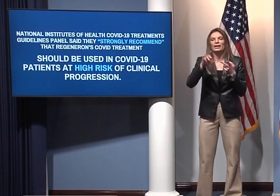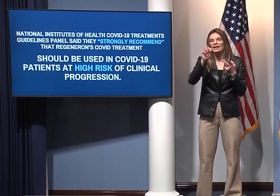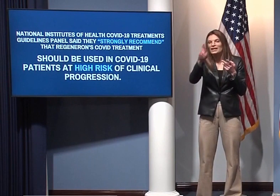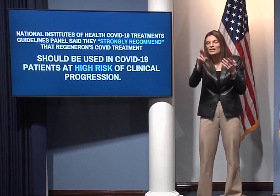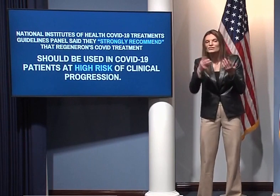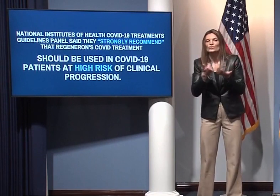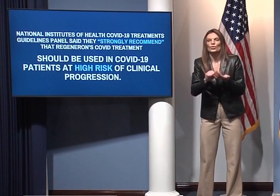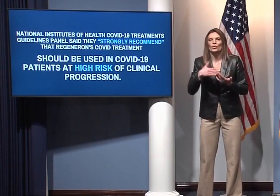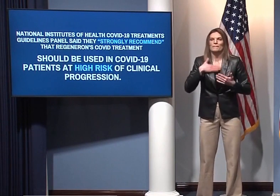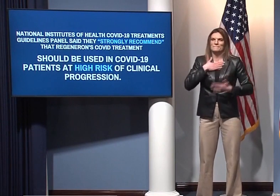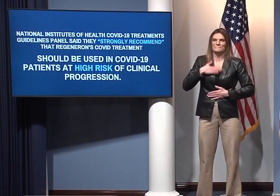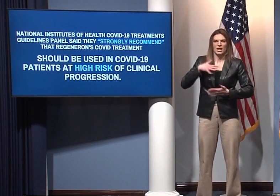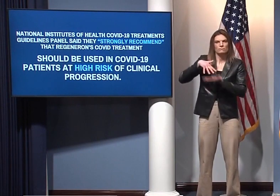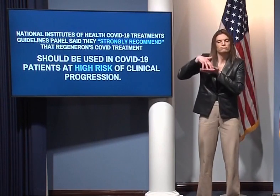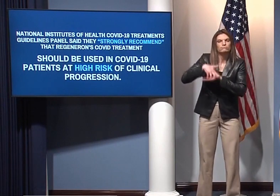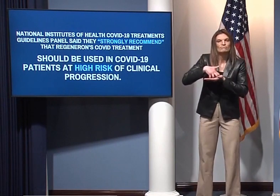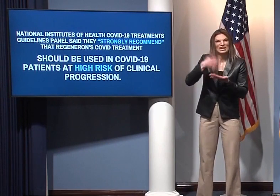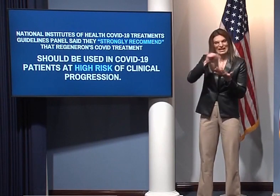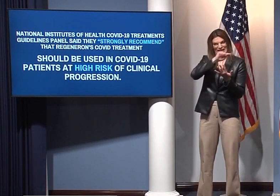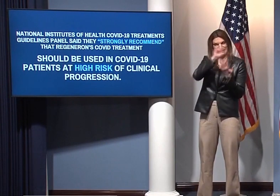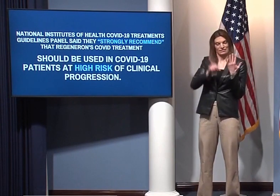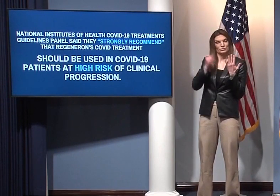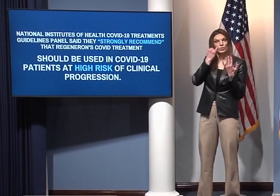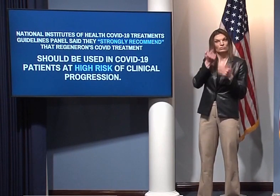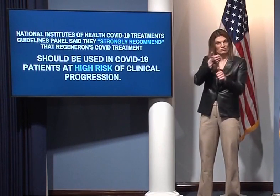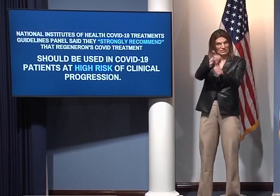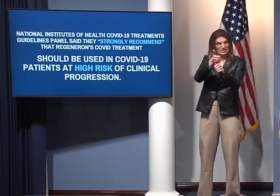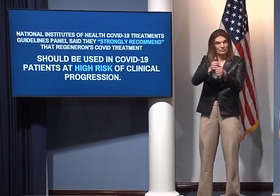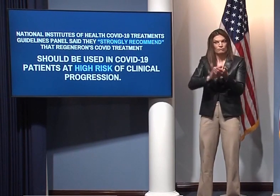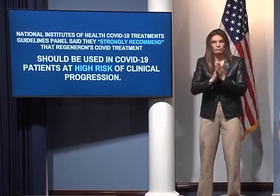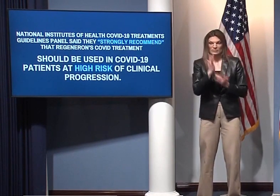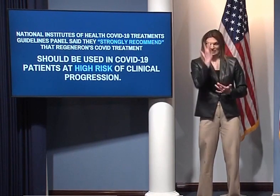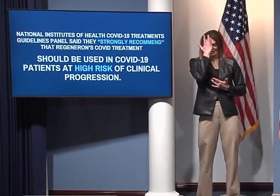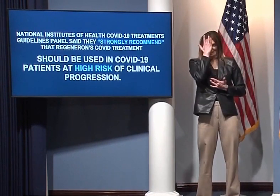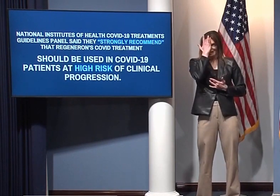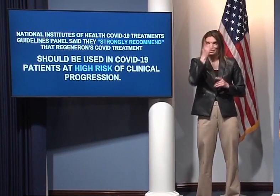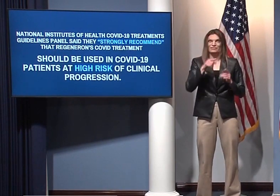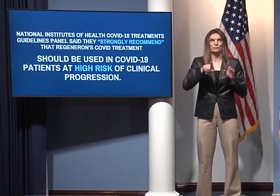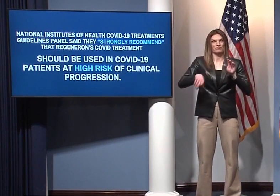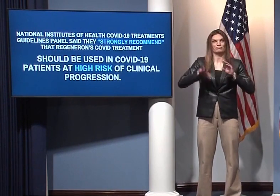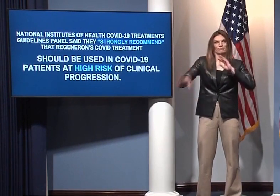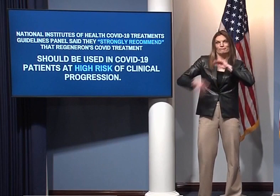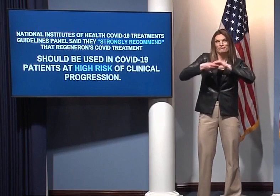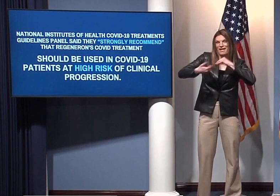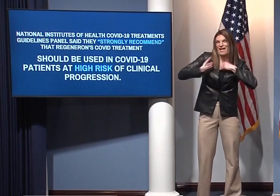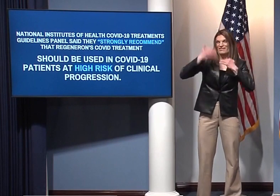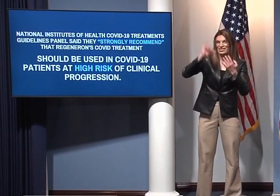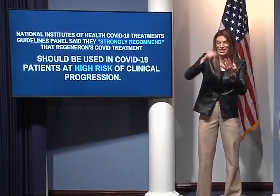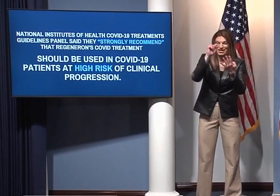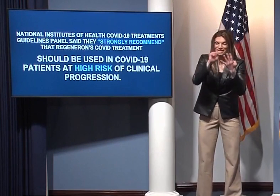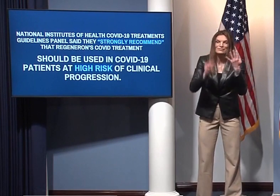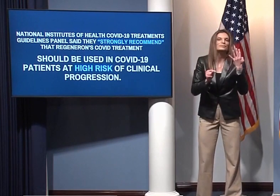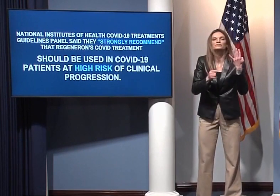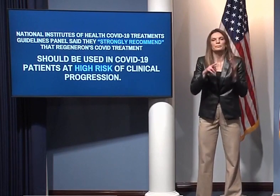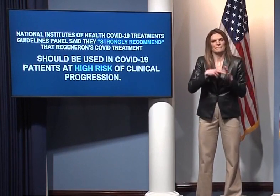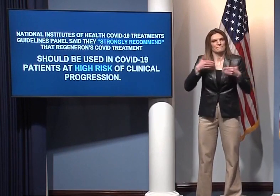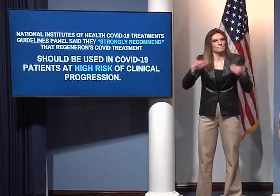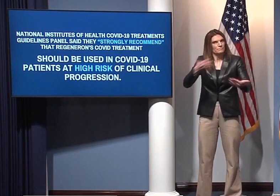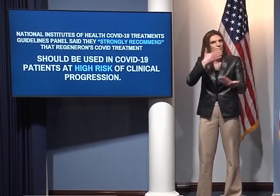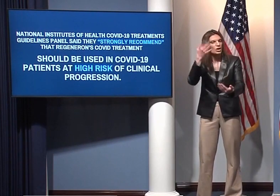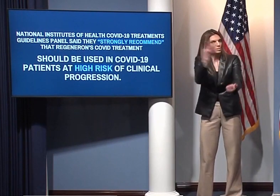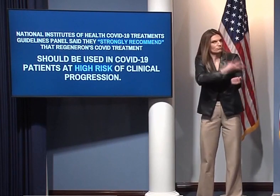who is immunocompromised. Ideally, both monoclonal antibody infusions should be administered as soon as